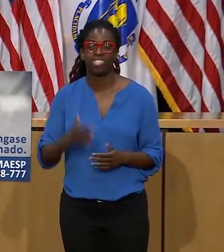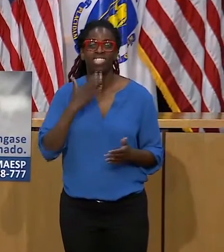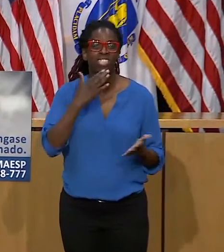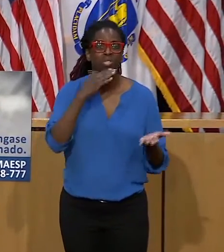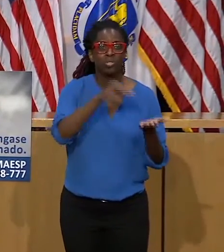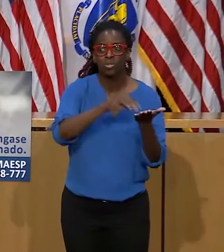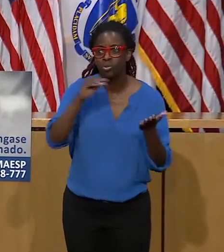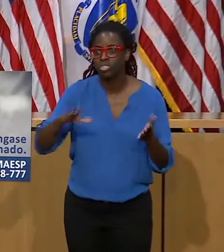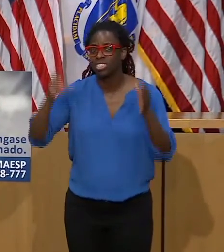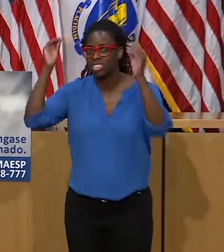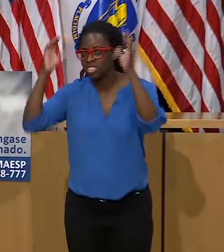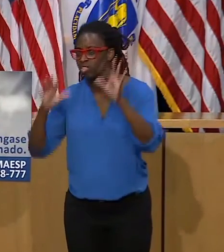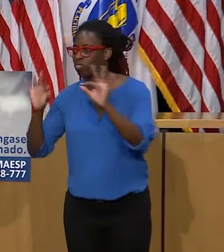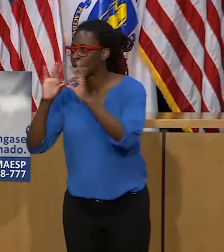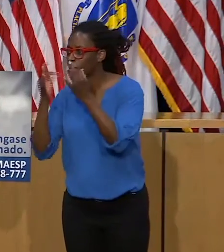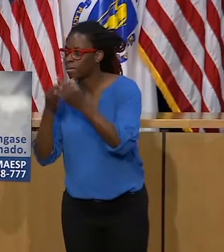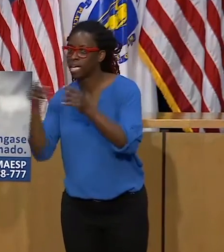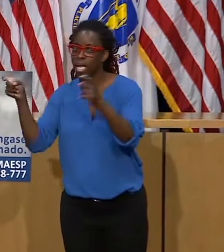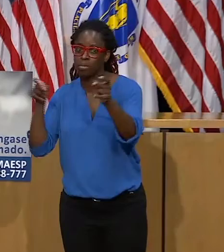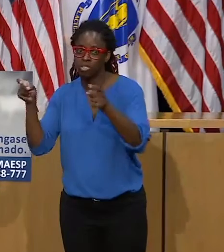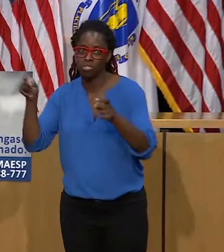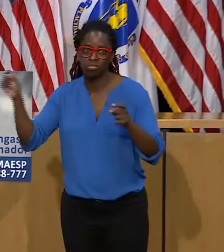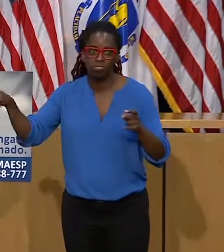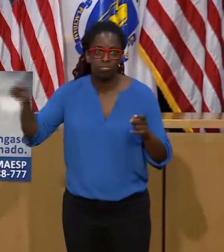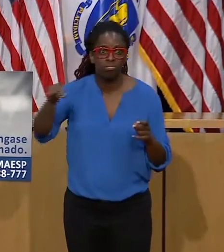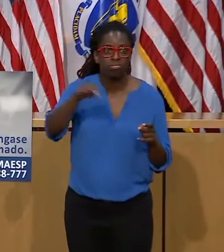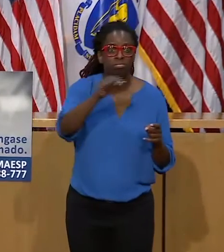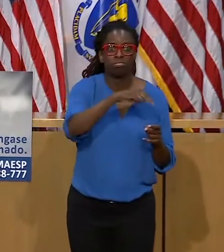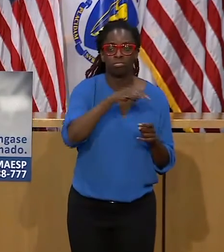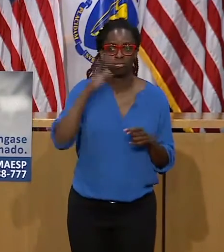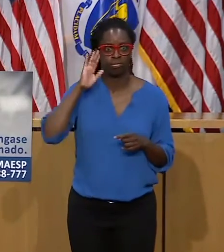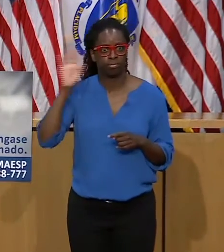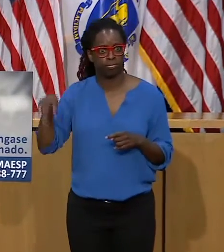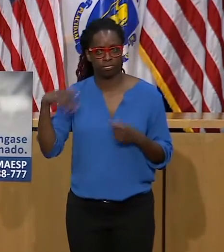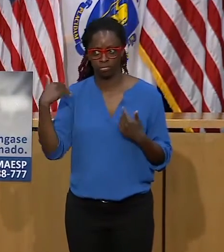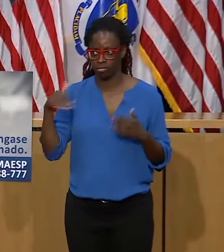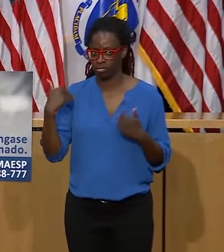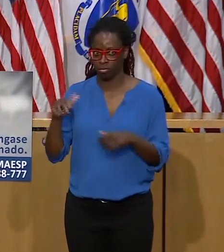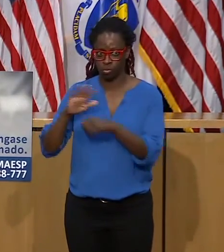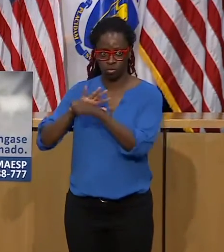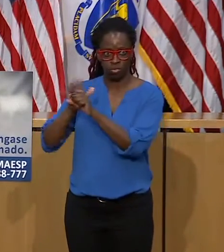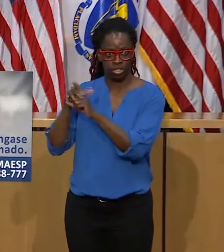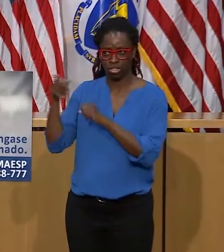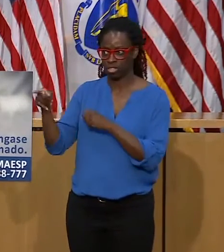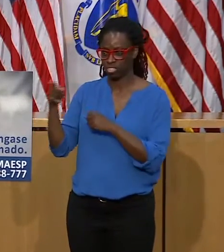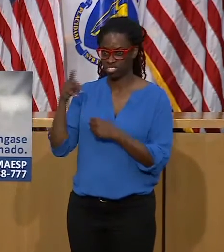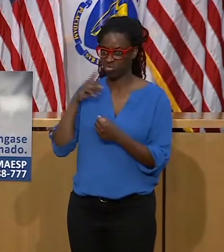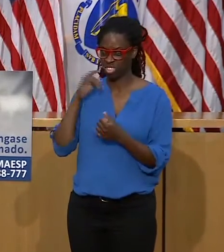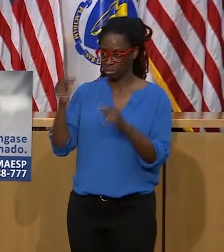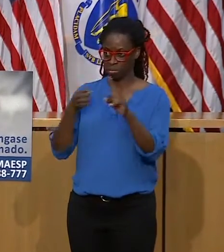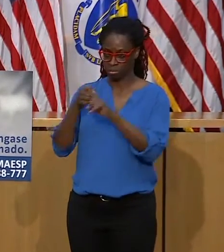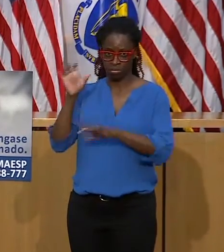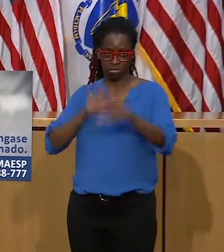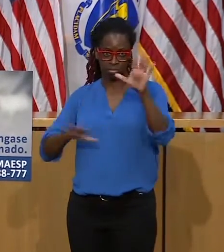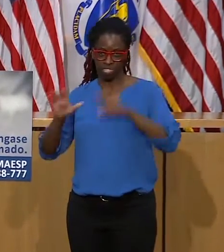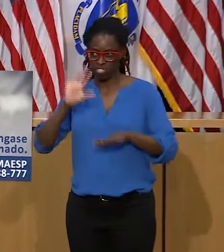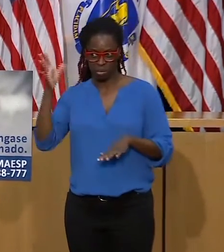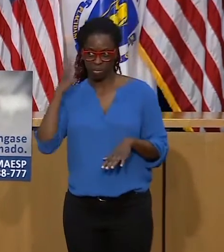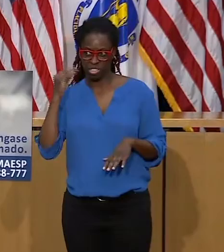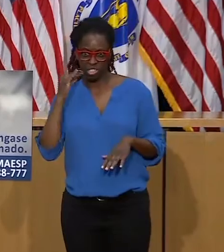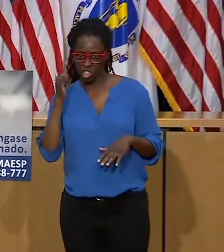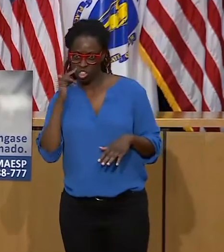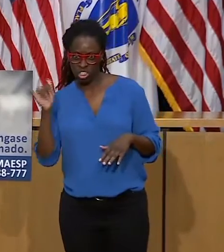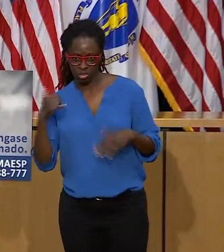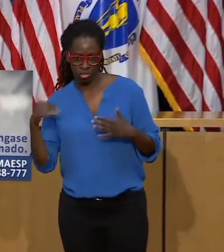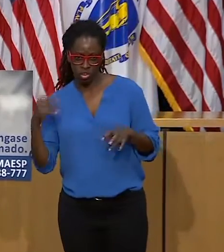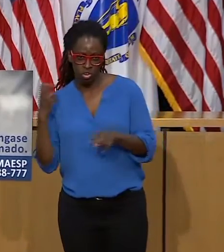unprecedented situation. Today, DESE has sent out initial guidance to our schools and districts, asking them to be prepared for